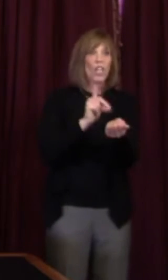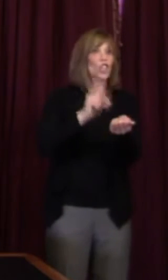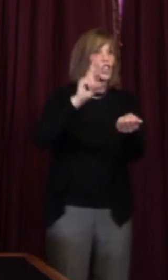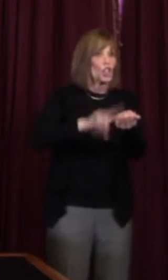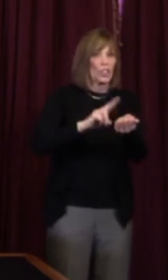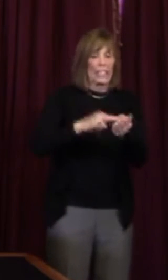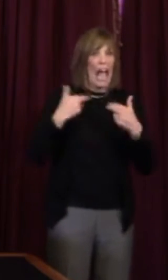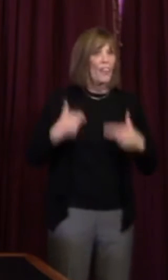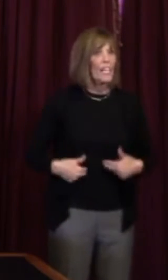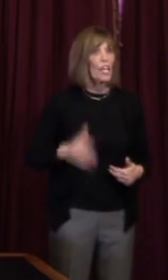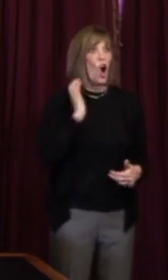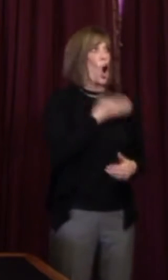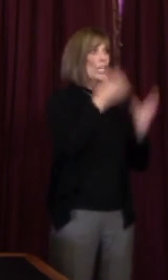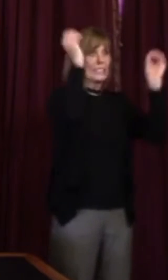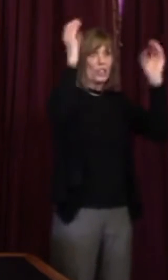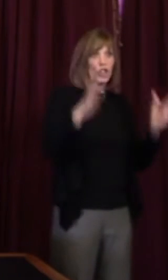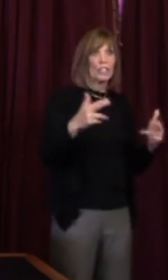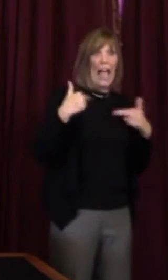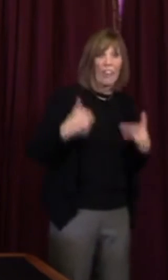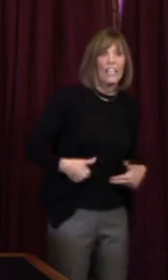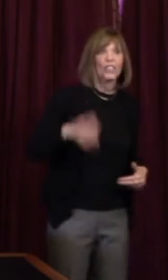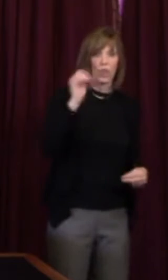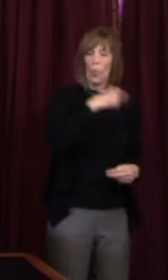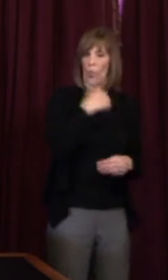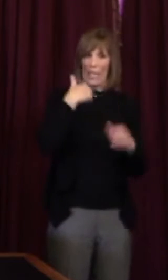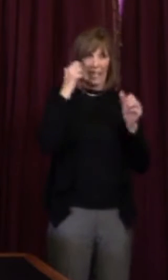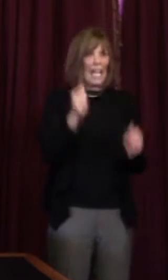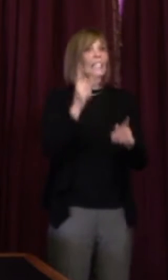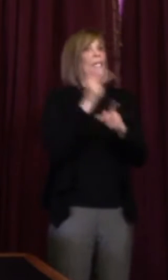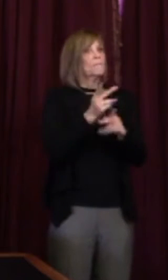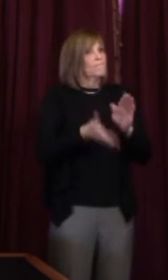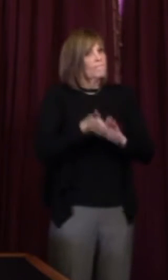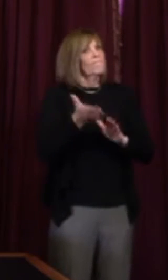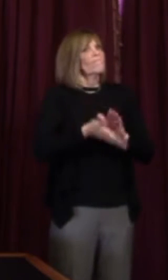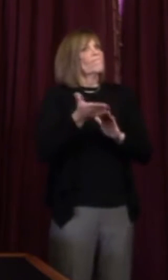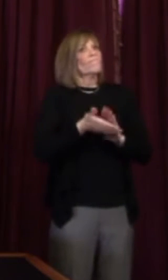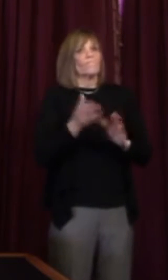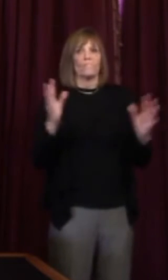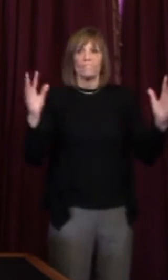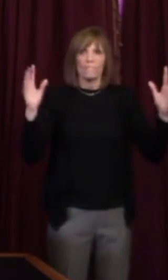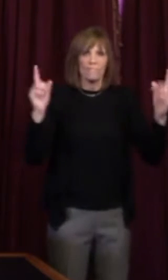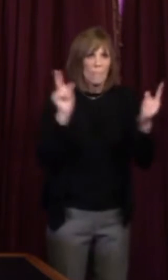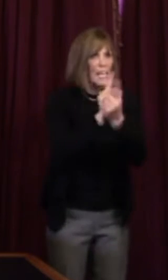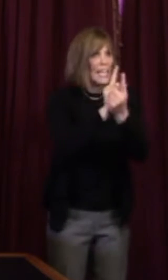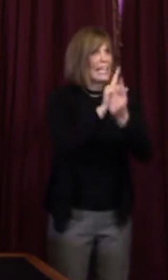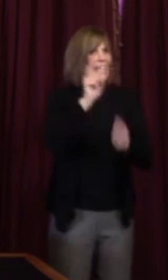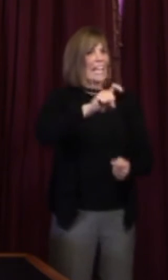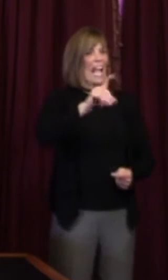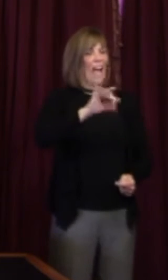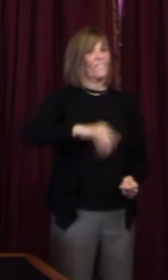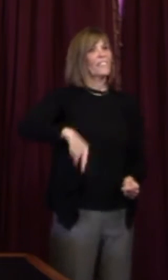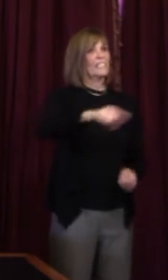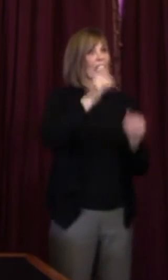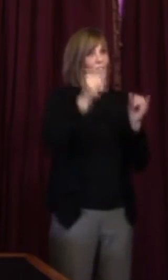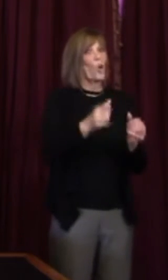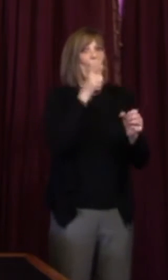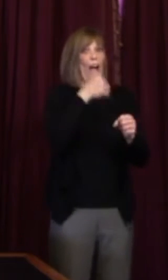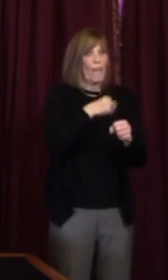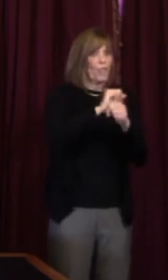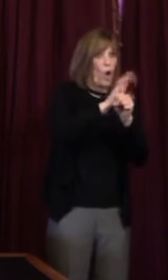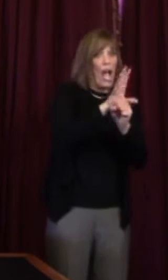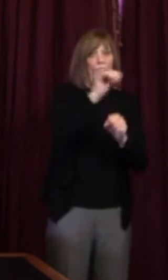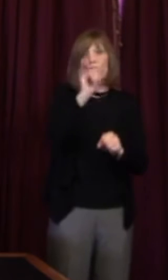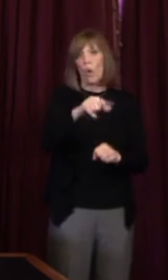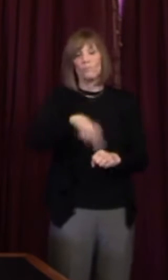healthy, our educators healthy, so that we can meet the needs of not only individuals with COVID-19, but